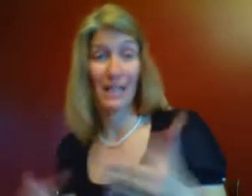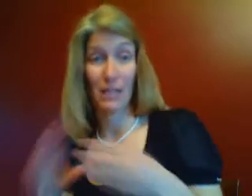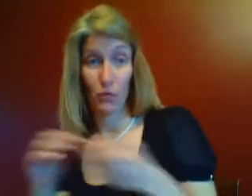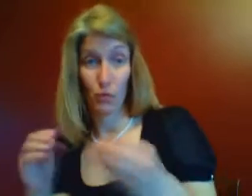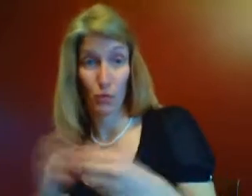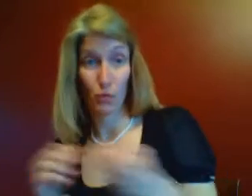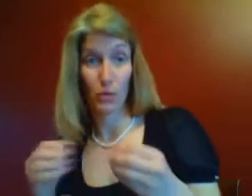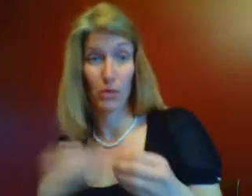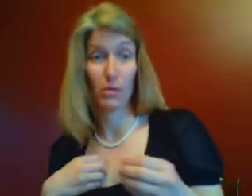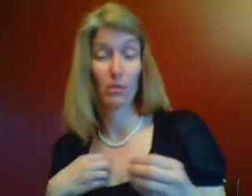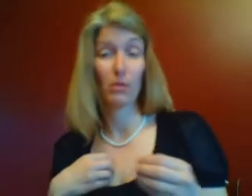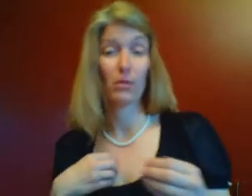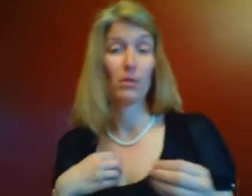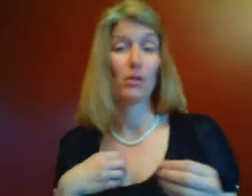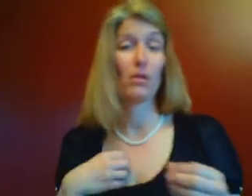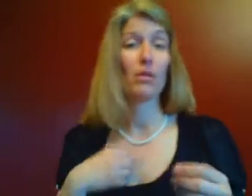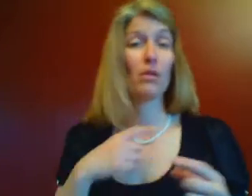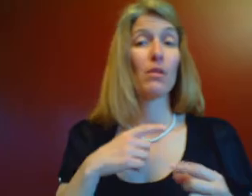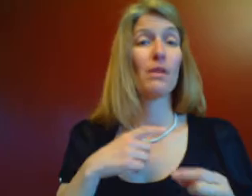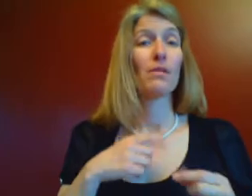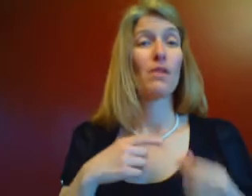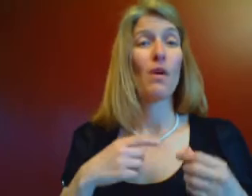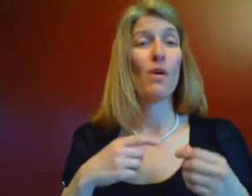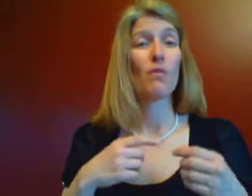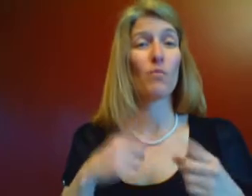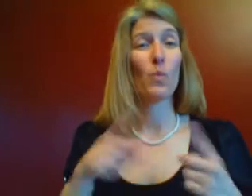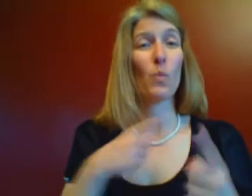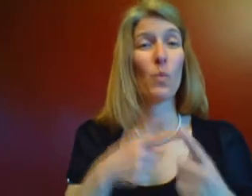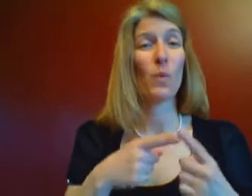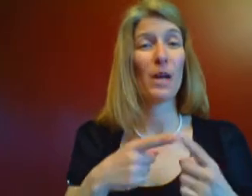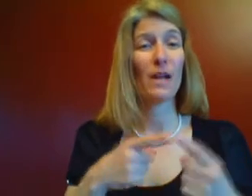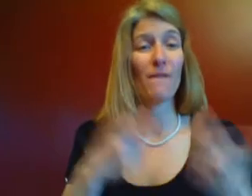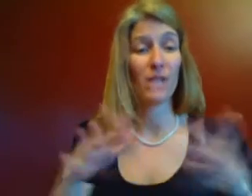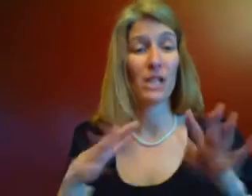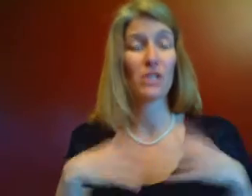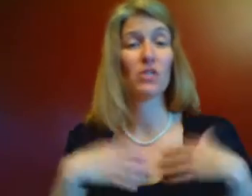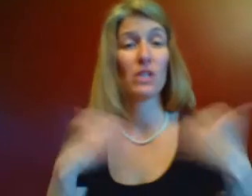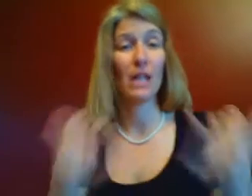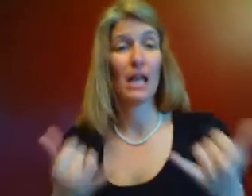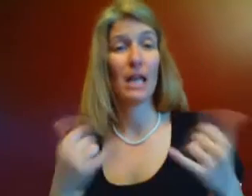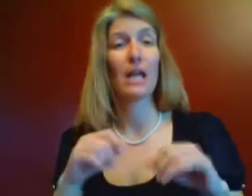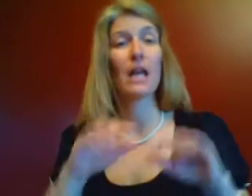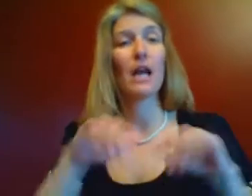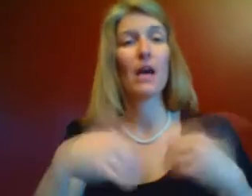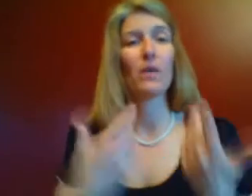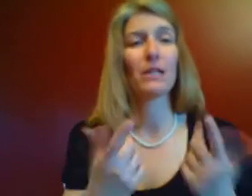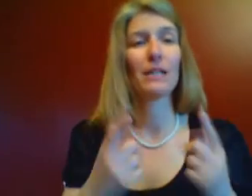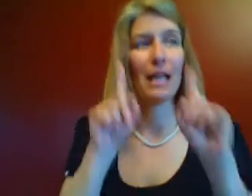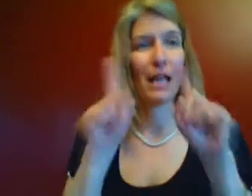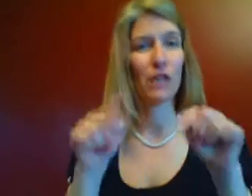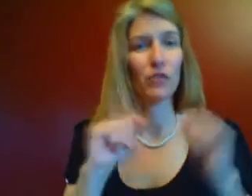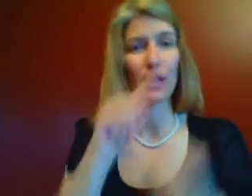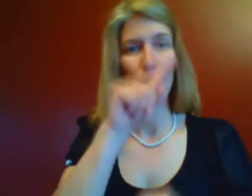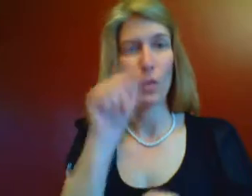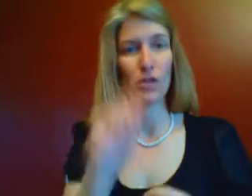their learning goal is to be able to answer that essential question. So today, we are going to talk about how